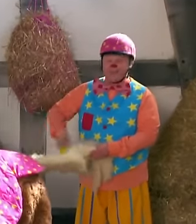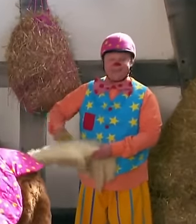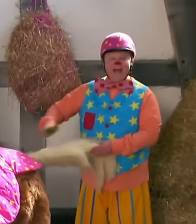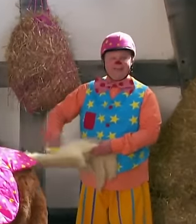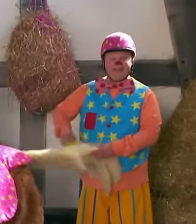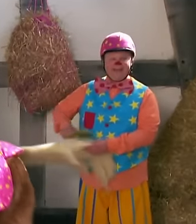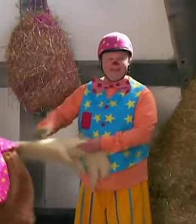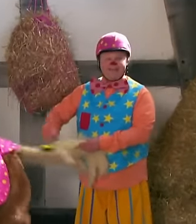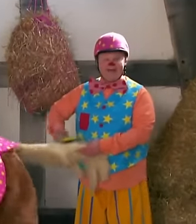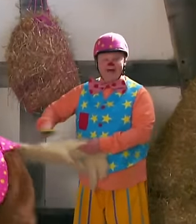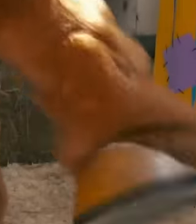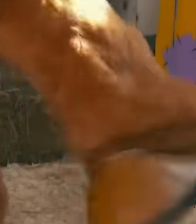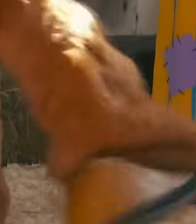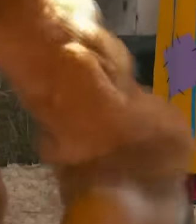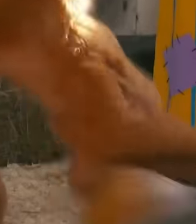Does that tickle as well, Spotty?